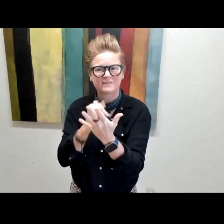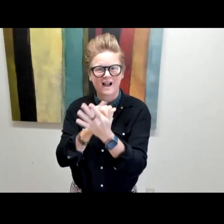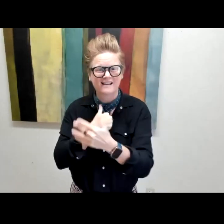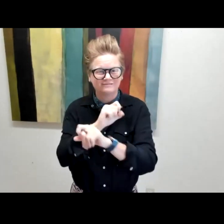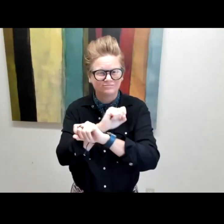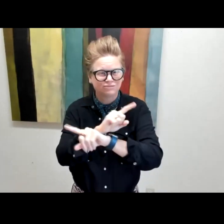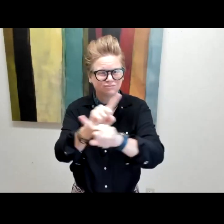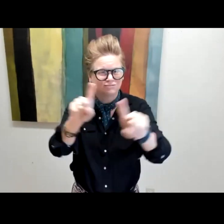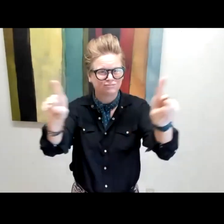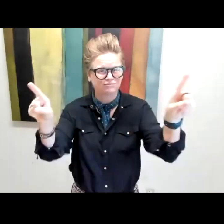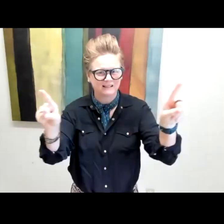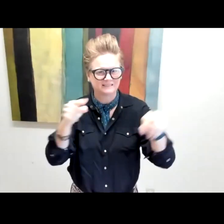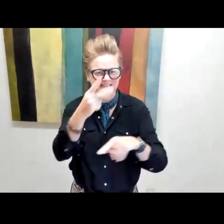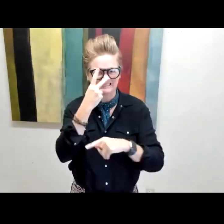email.